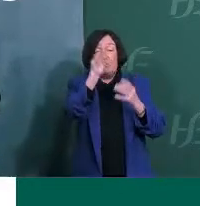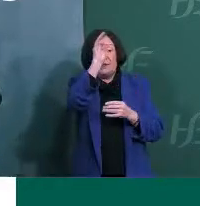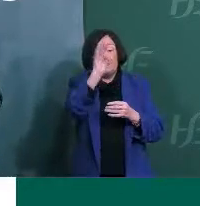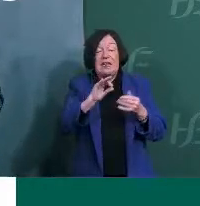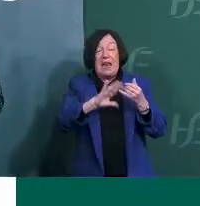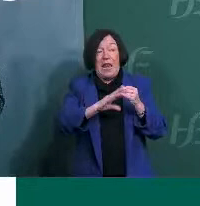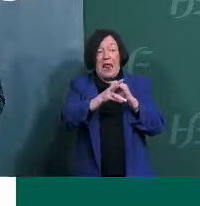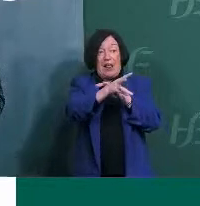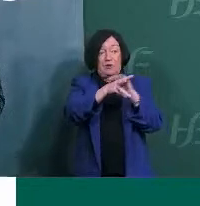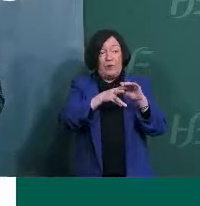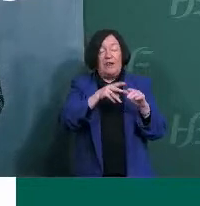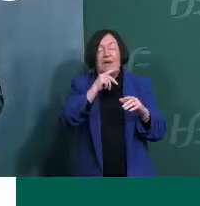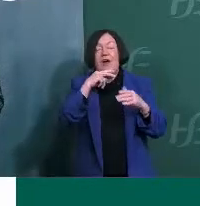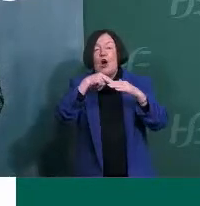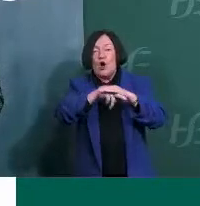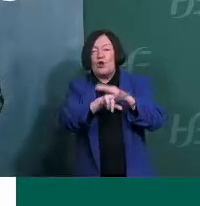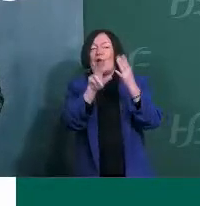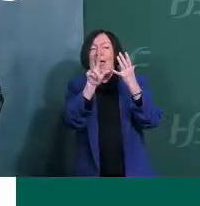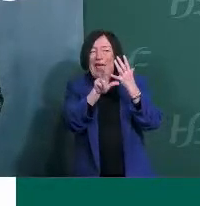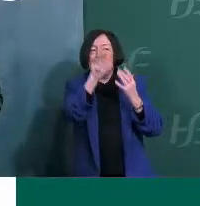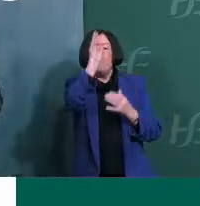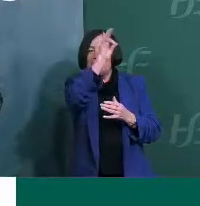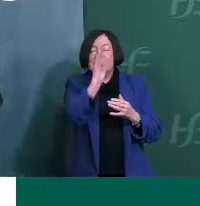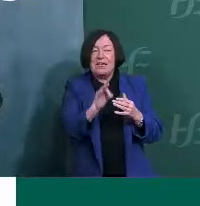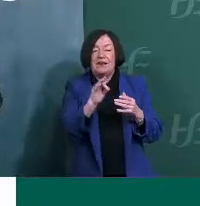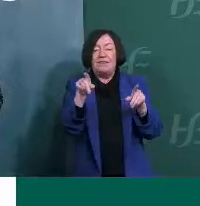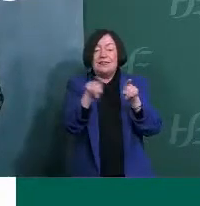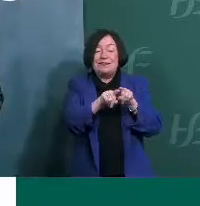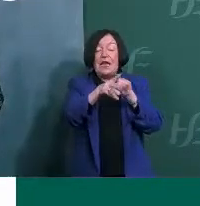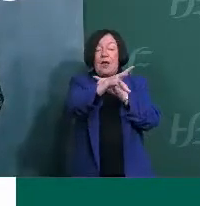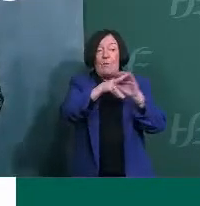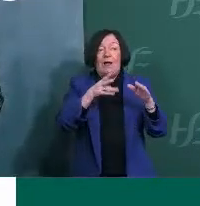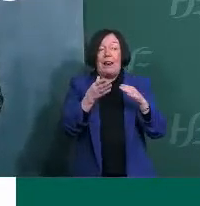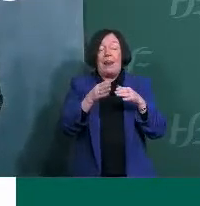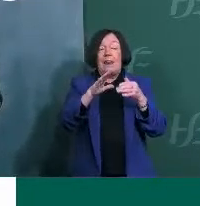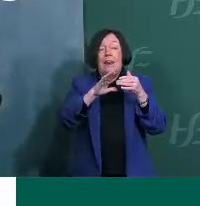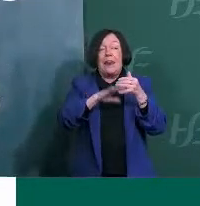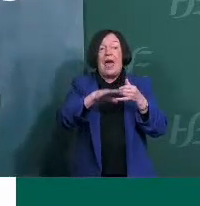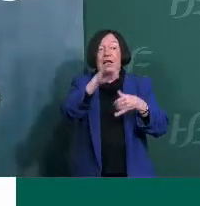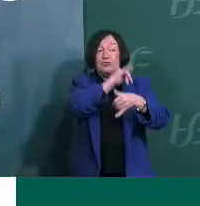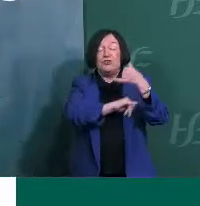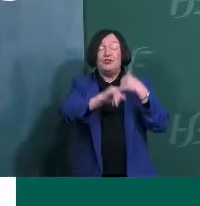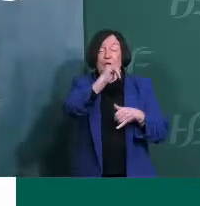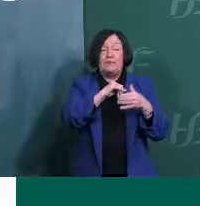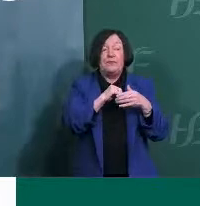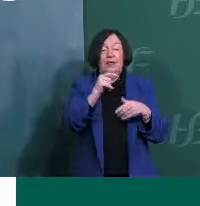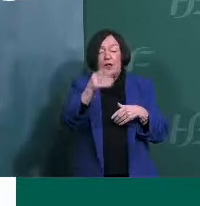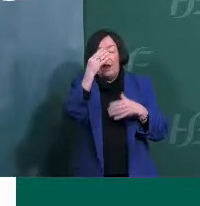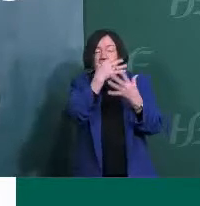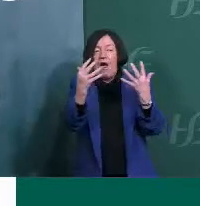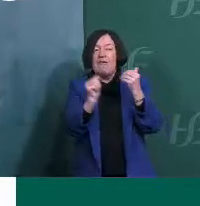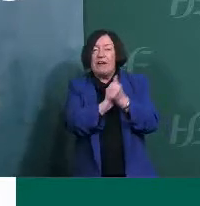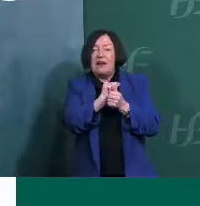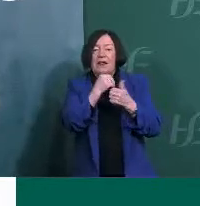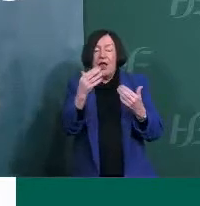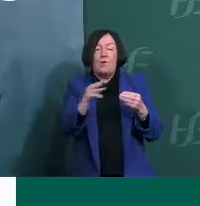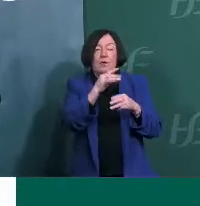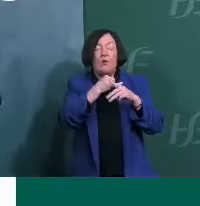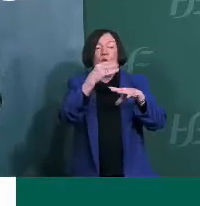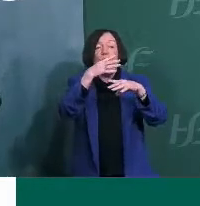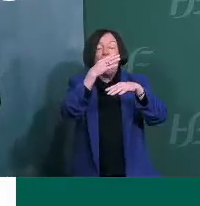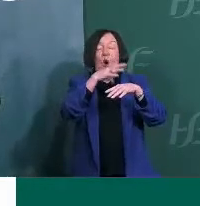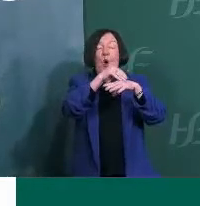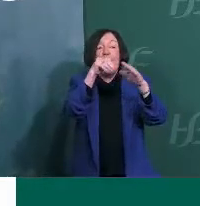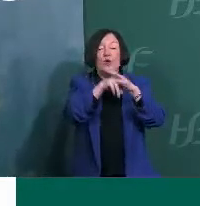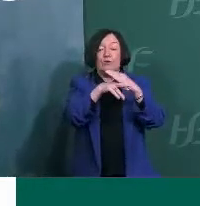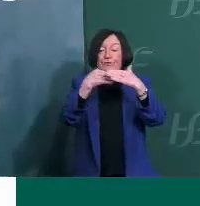and again just under 8% up on the same week last year. So a lot of activity, and again we know that people presenting who are older to